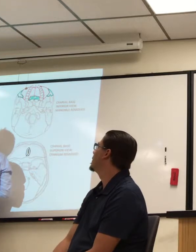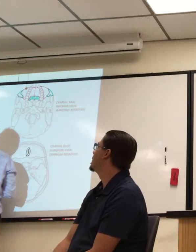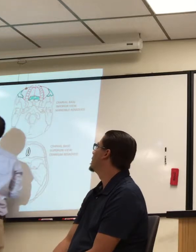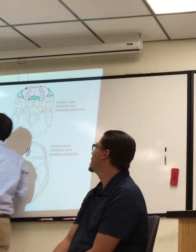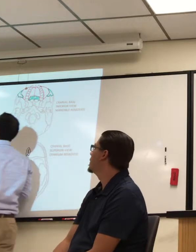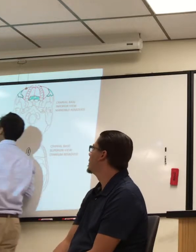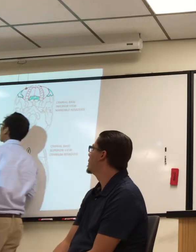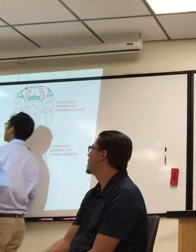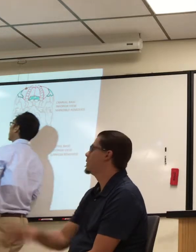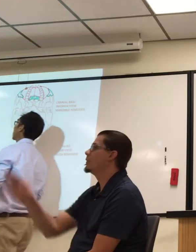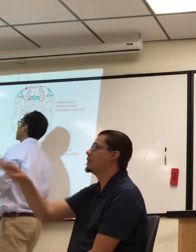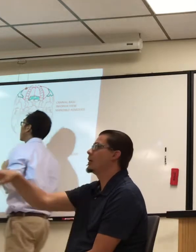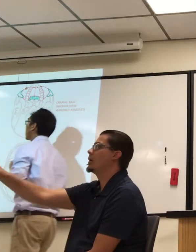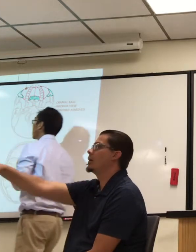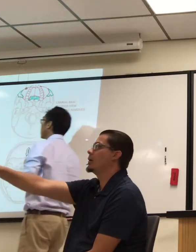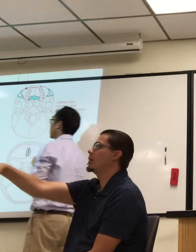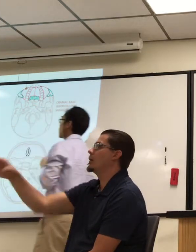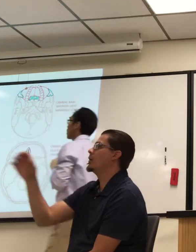That's Vomer.